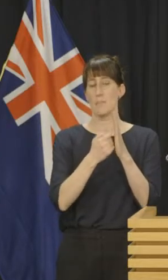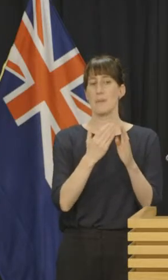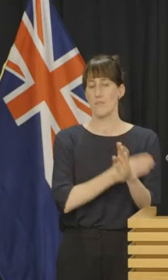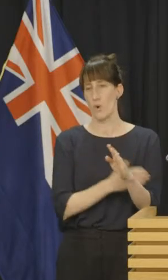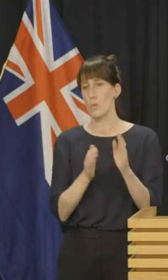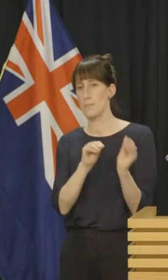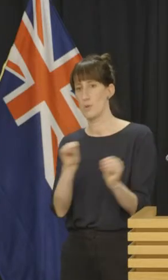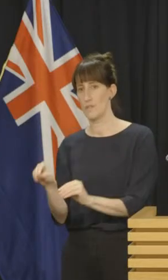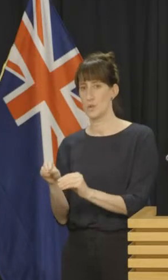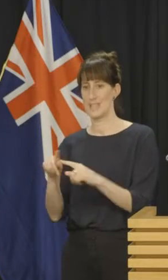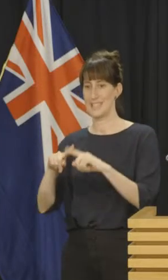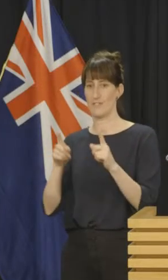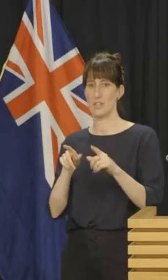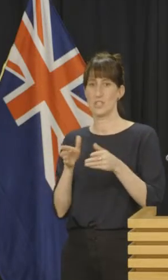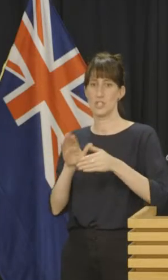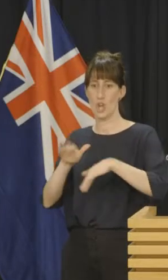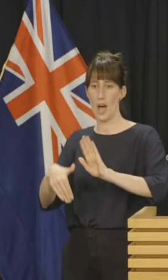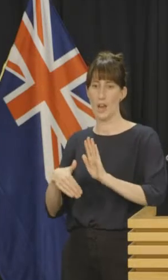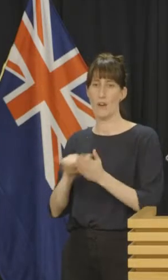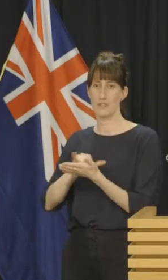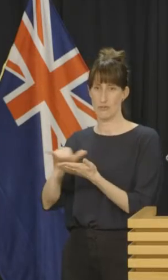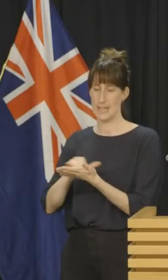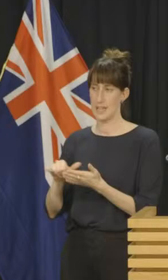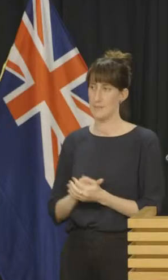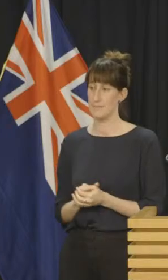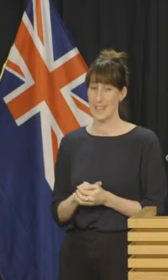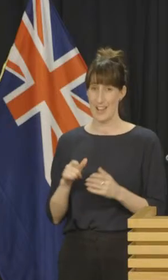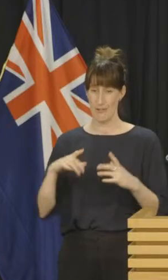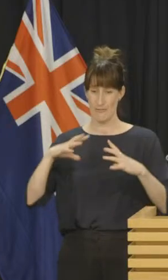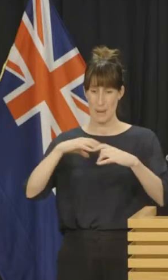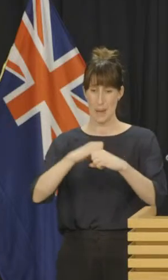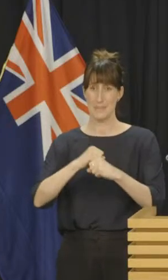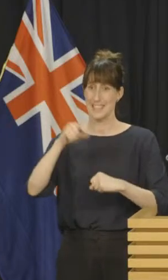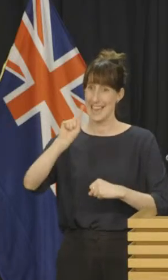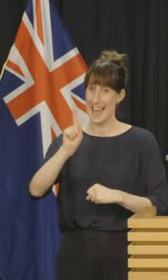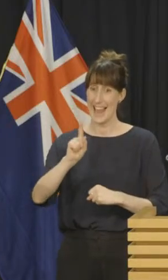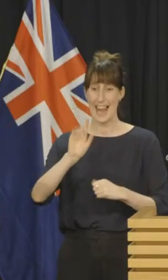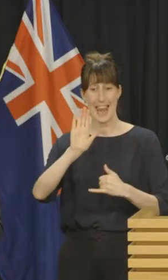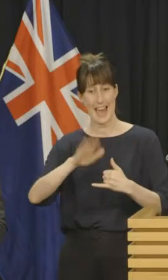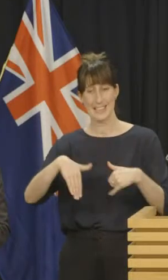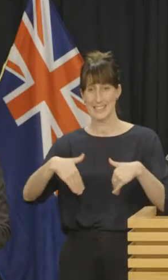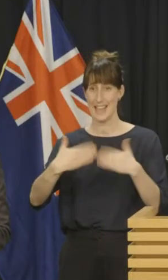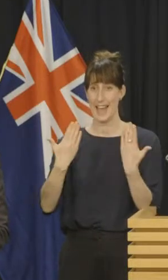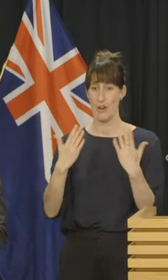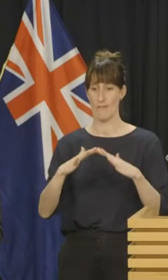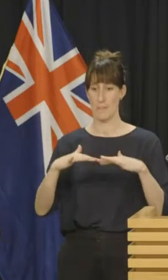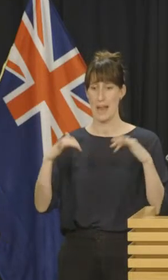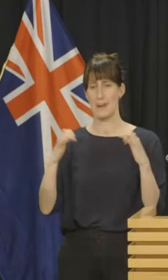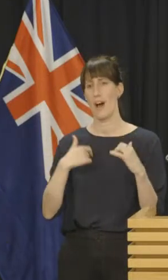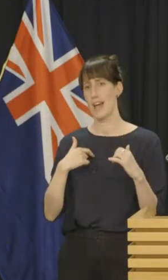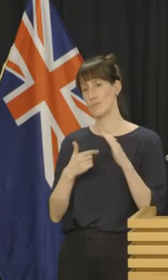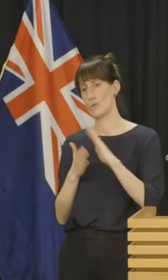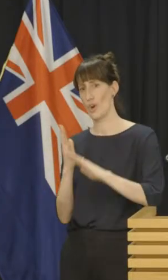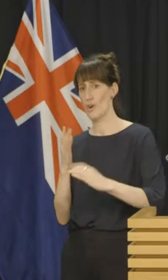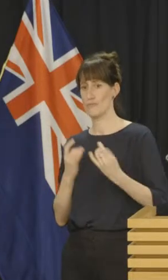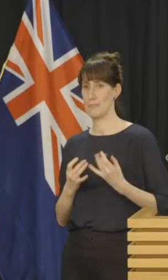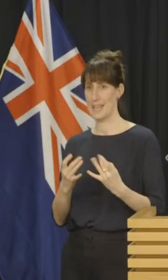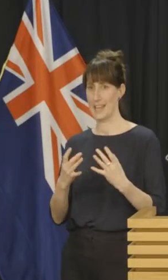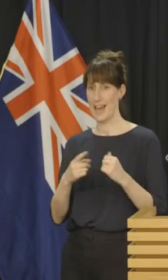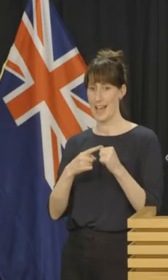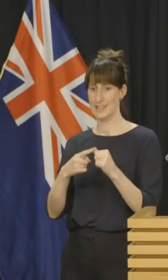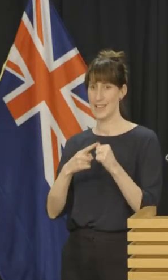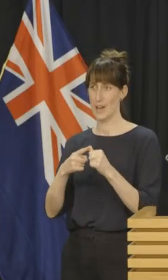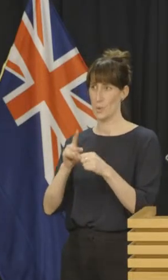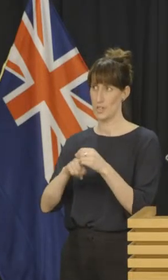screening. Okay, I'm going to wrap things up now. This is the last day of Parliament sitting, and I have questions that I have to go and prepare to answer in the